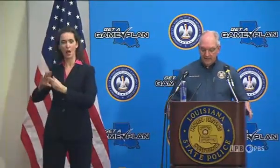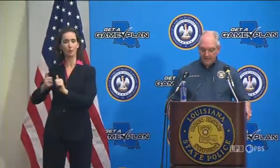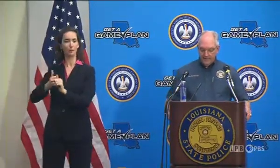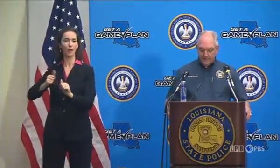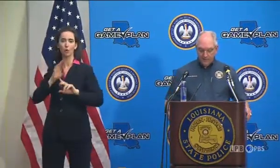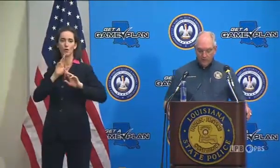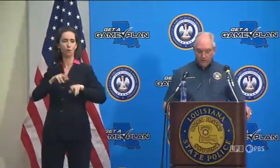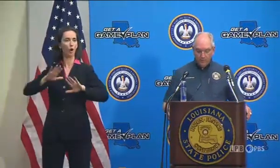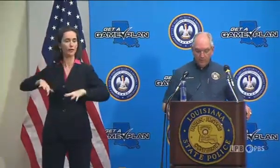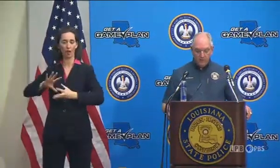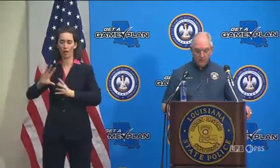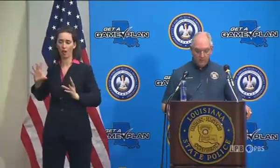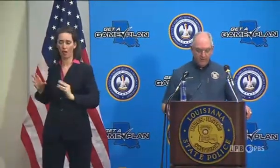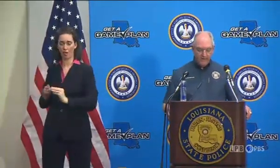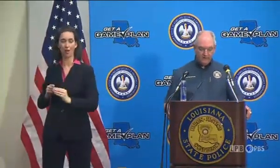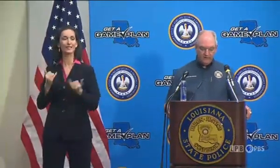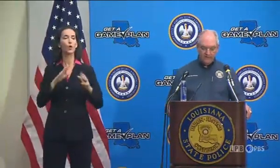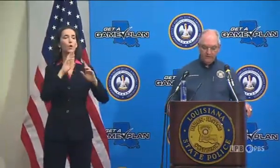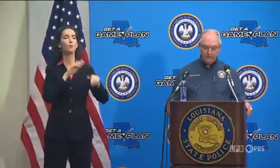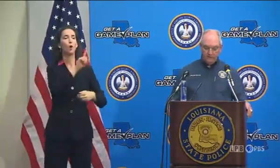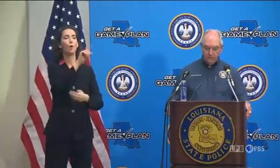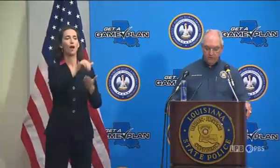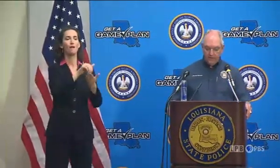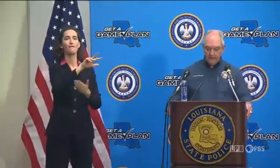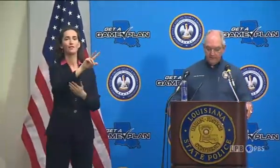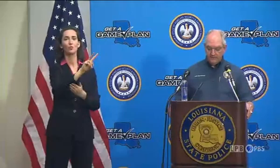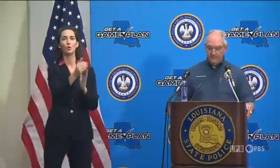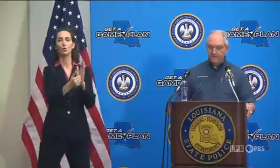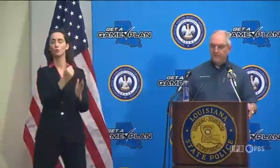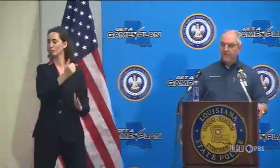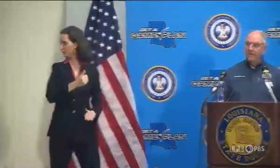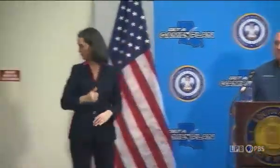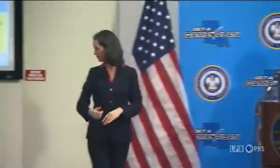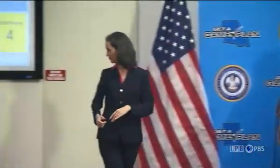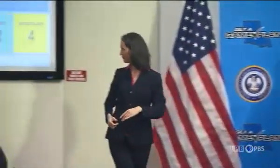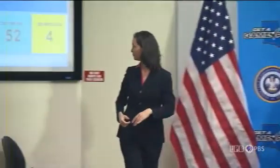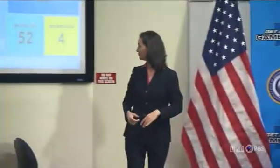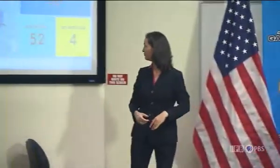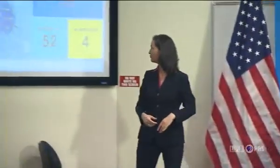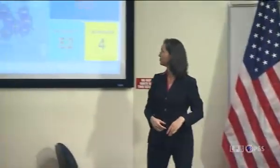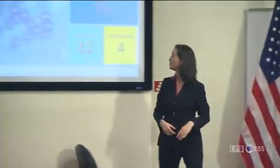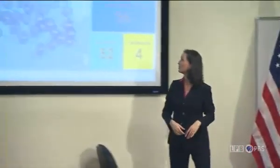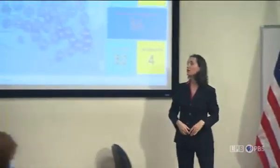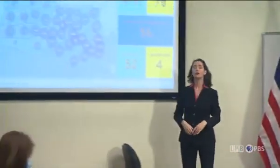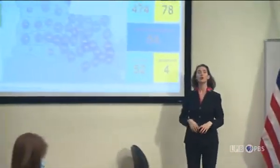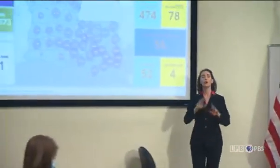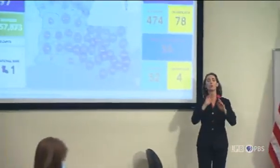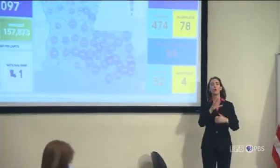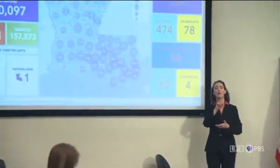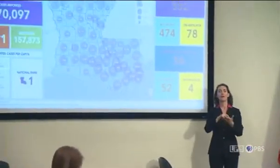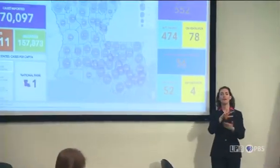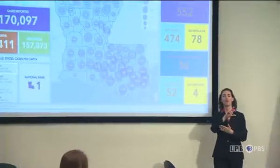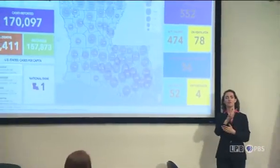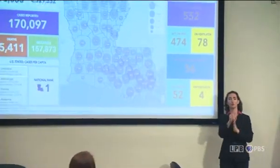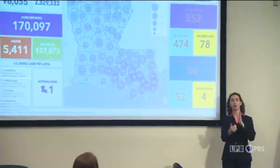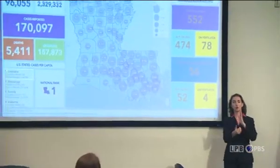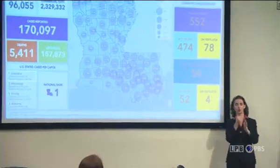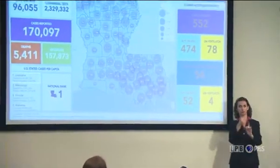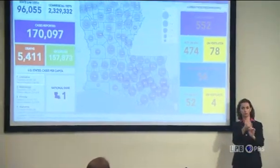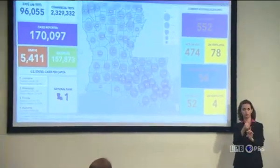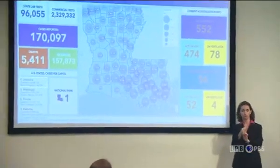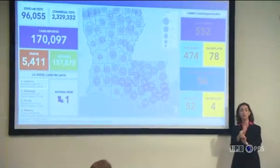that. We are reporting 1,052 new cases. 432 of those were backlogged.